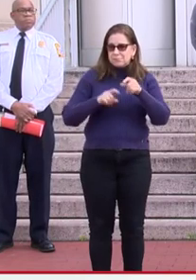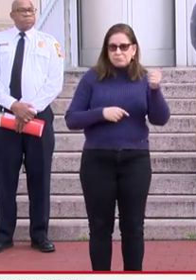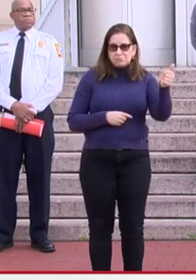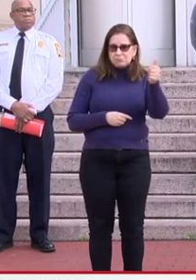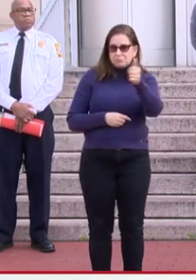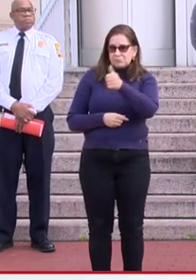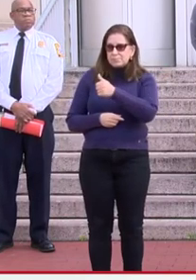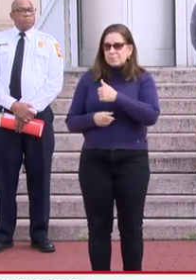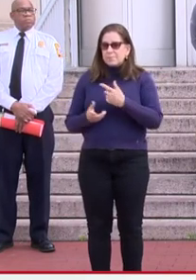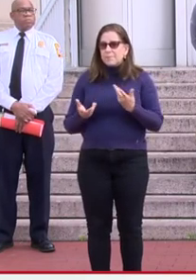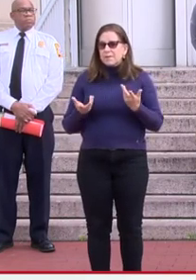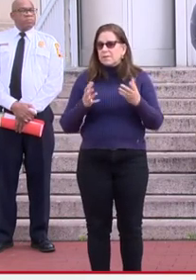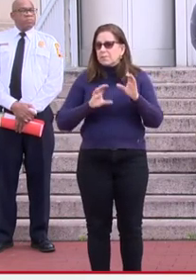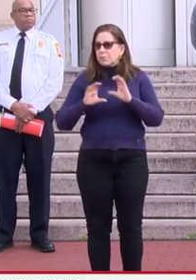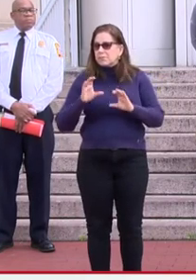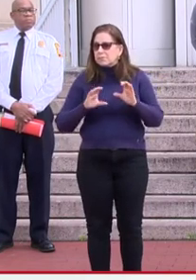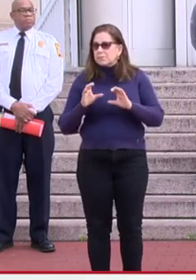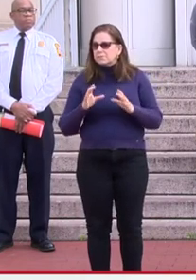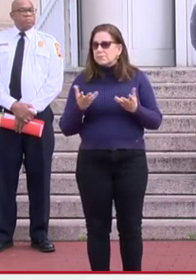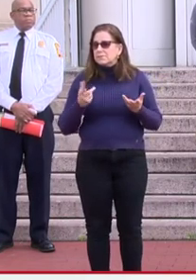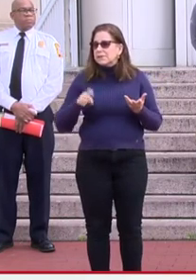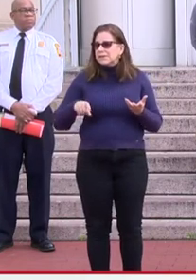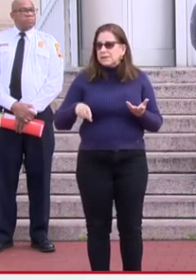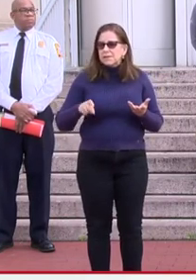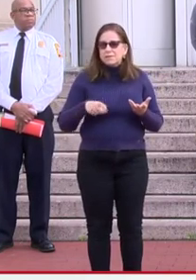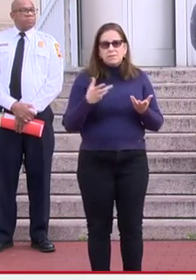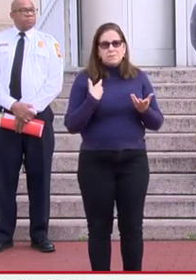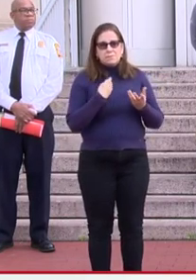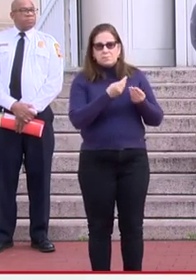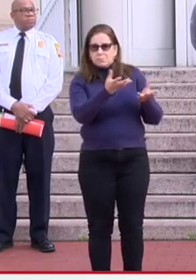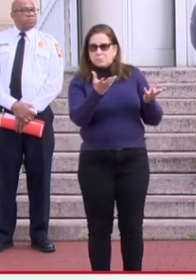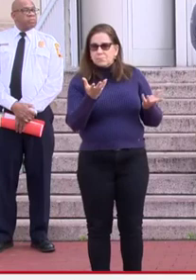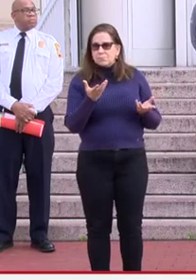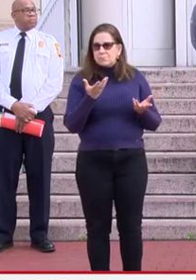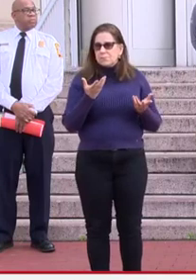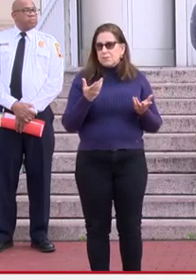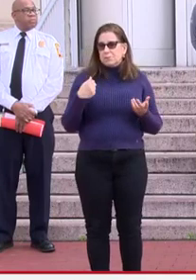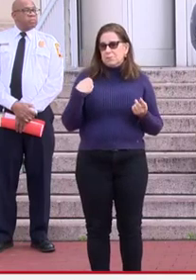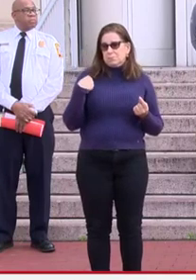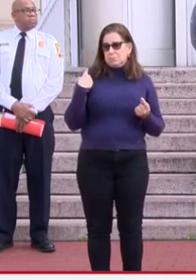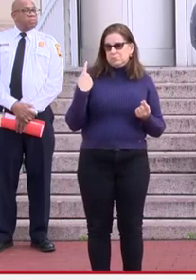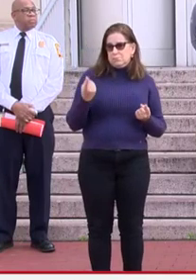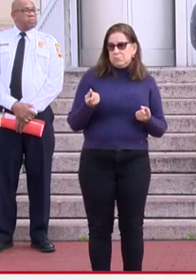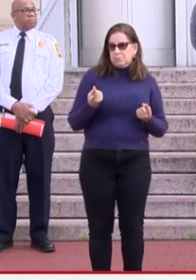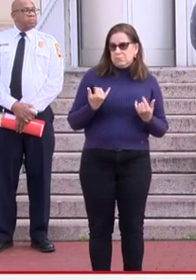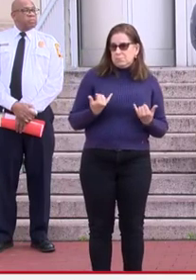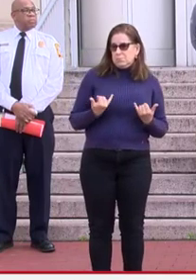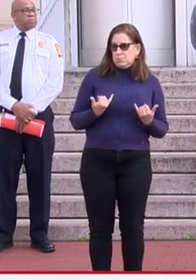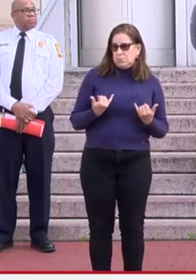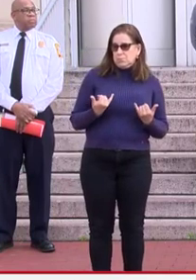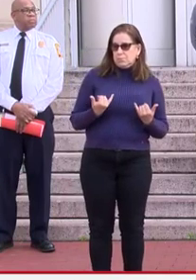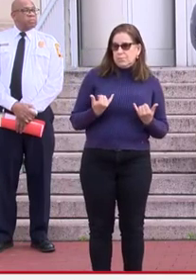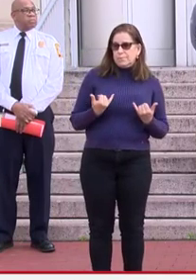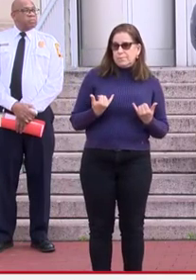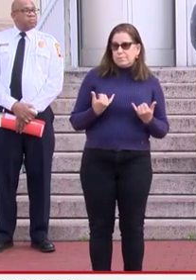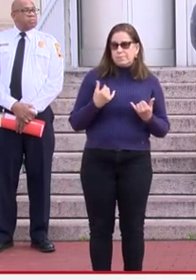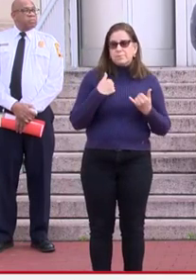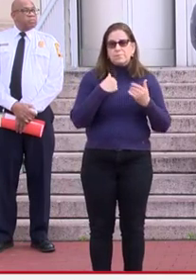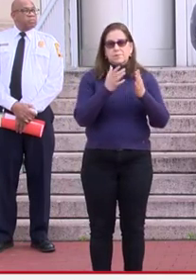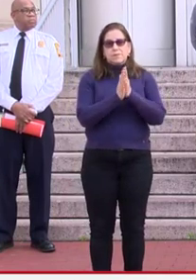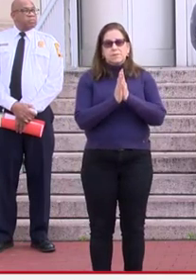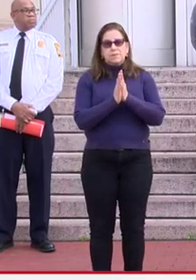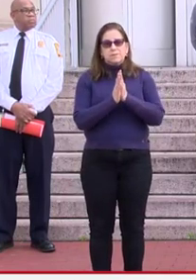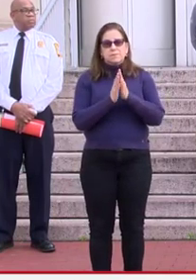reagents or support that they would need. What we have been able to do thus far is we have been able to make requests to what's called the Strategic